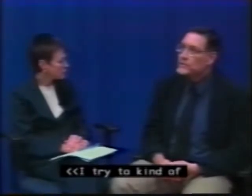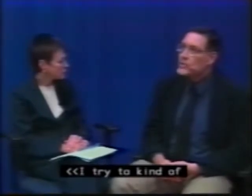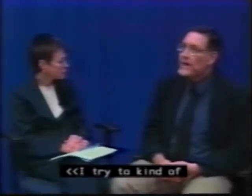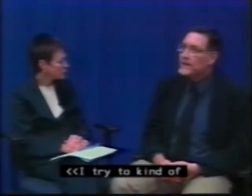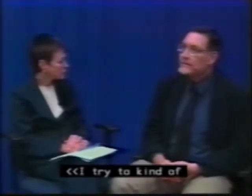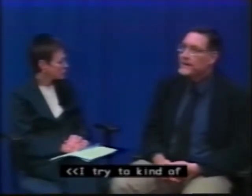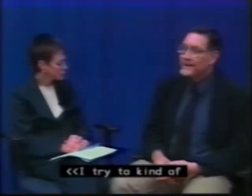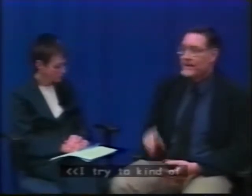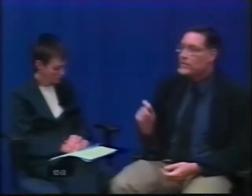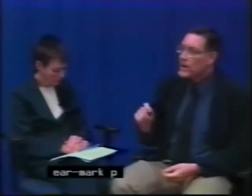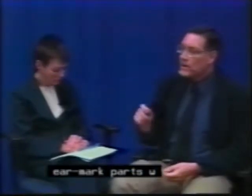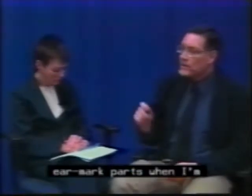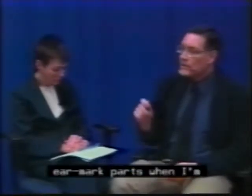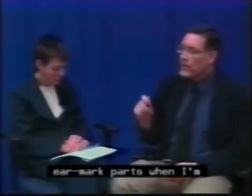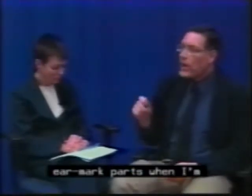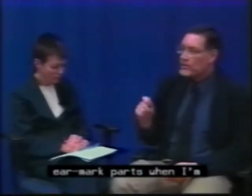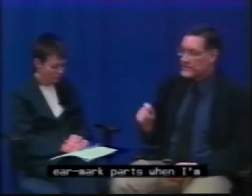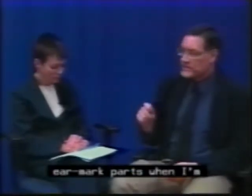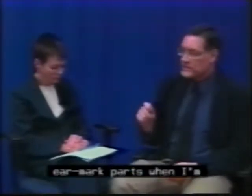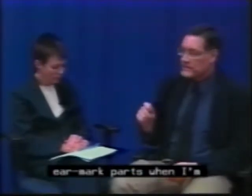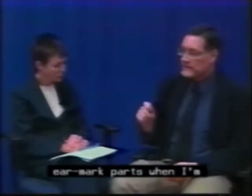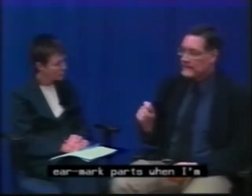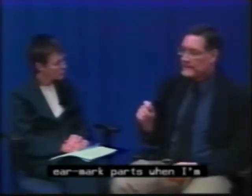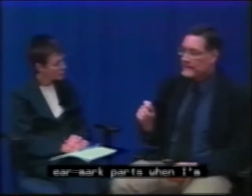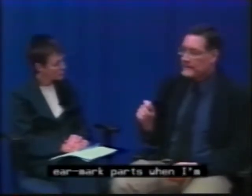try to kind of earmark parts.